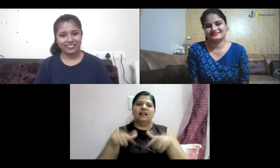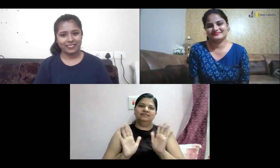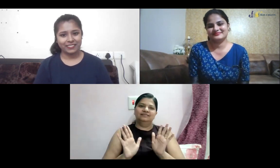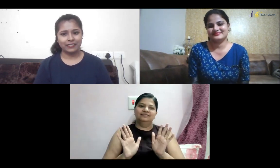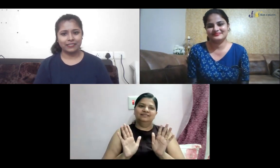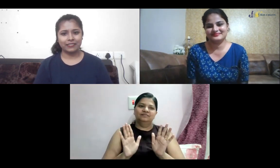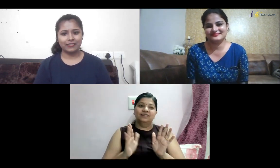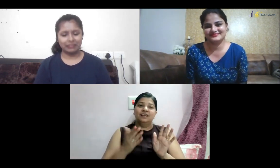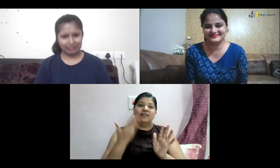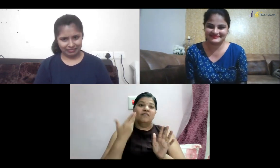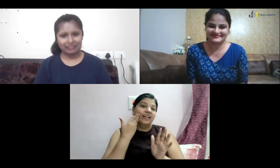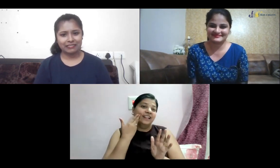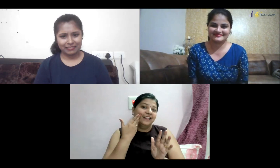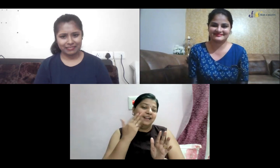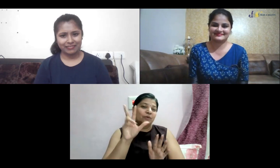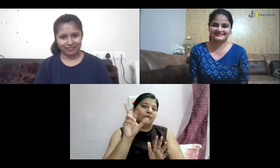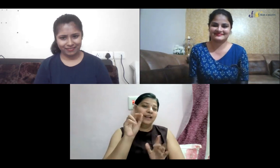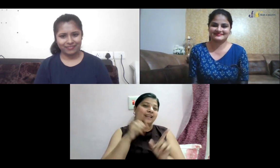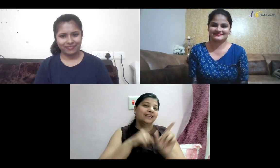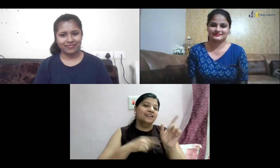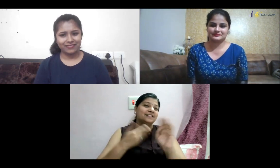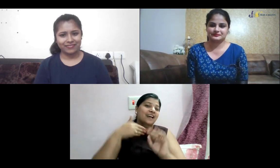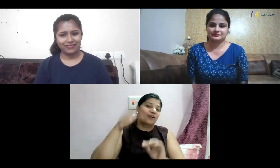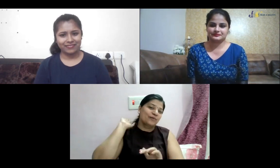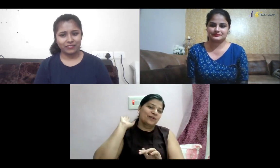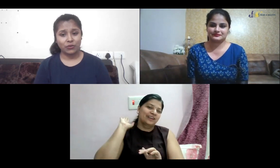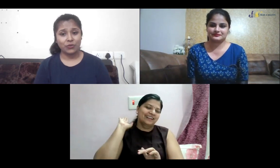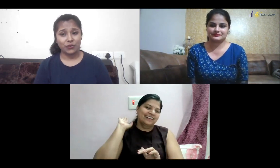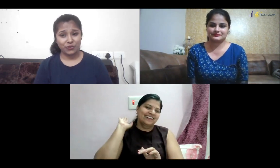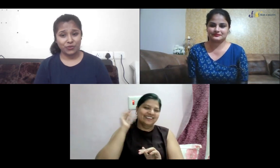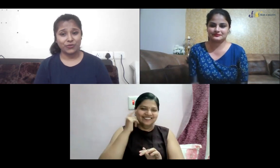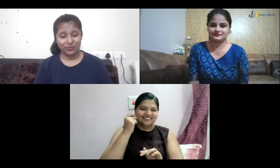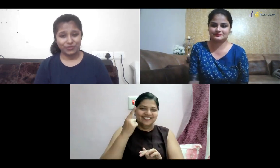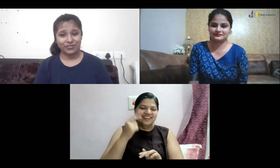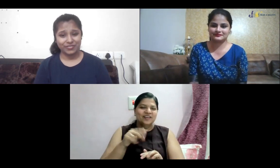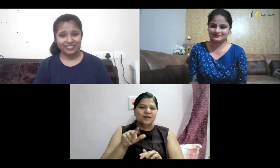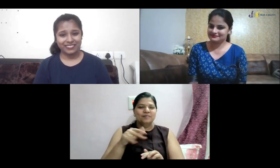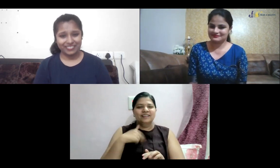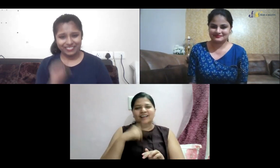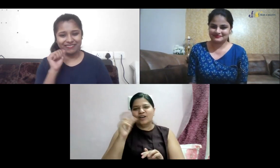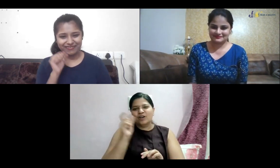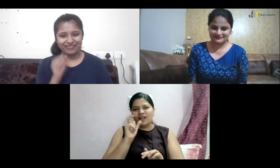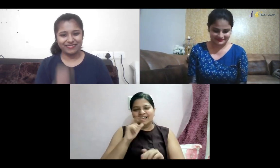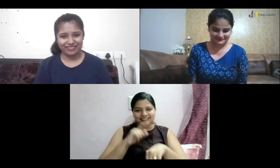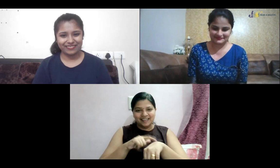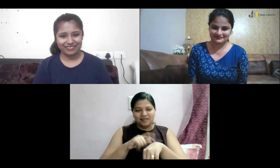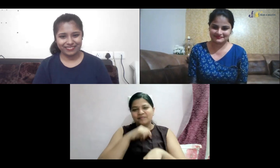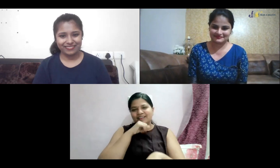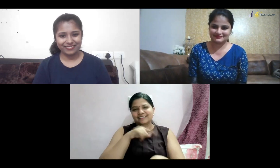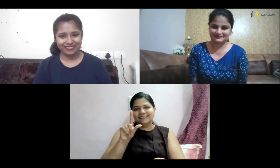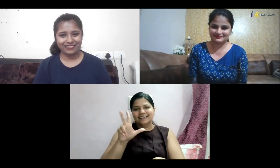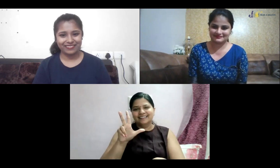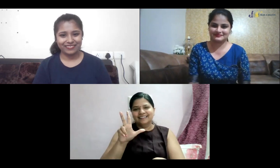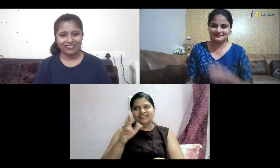face same challenges. So if I would like to go out, 20 I years. wasn't allowed 20 years